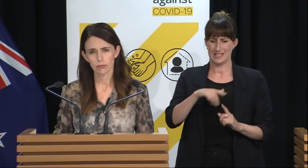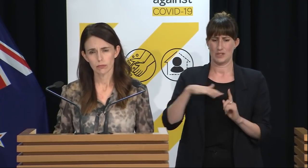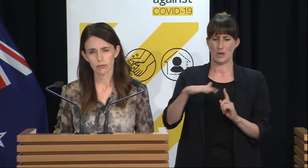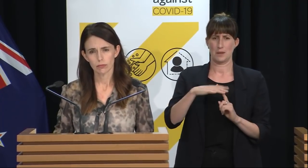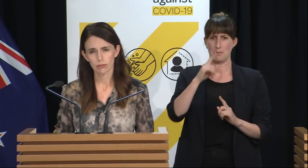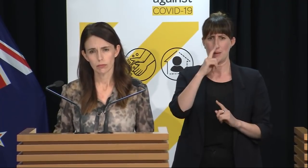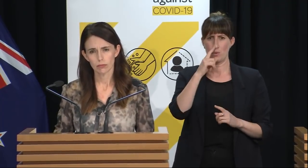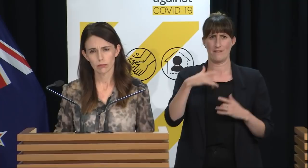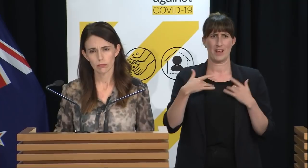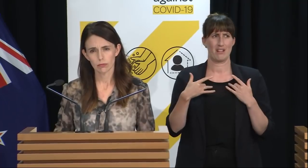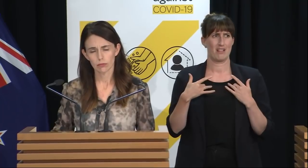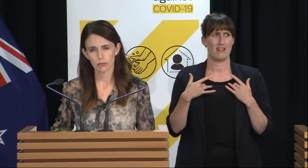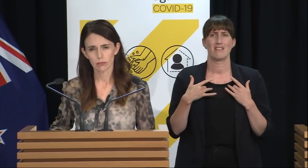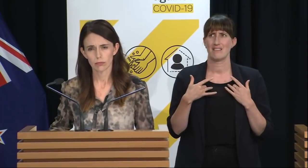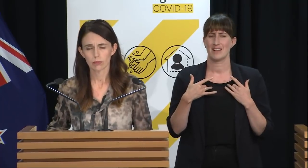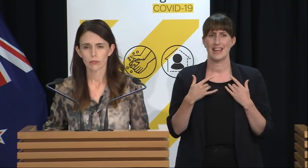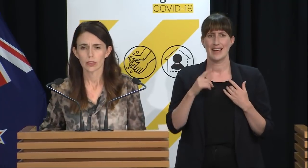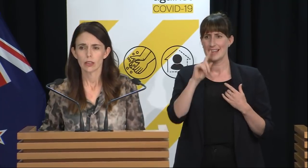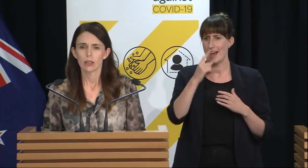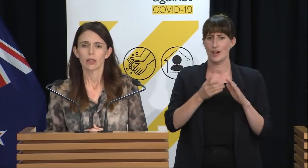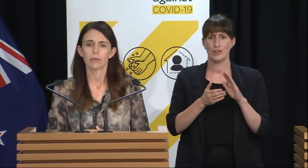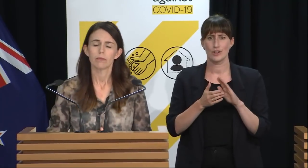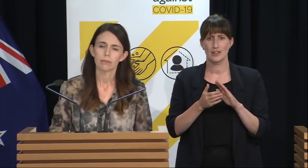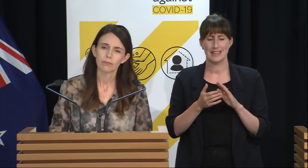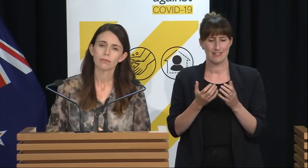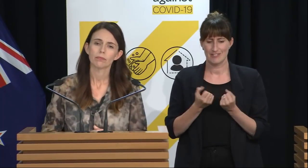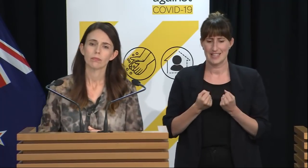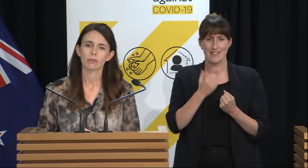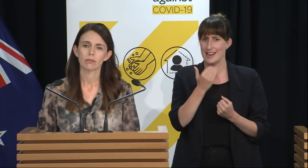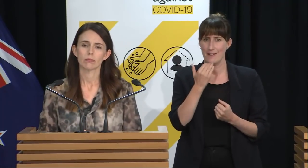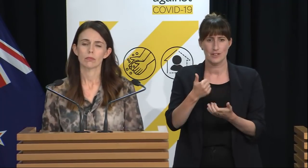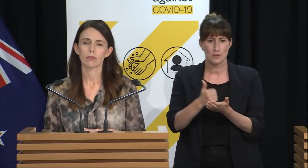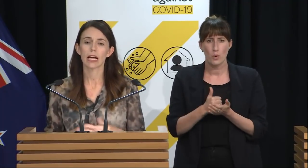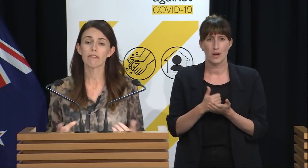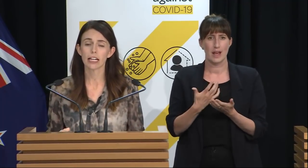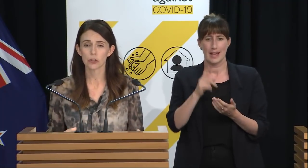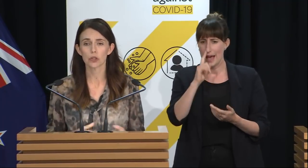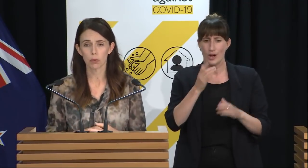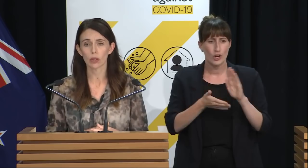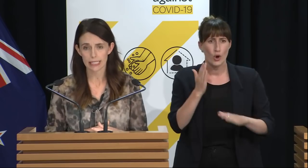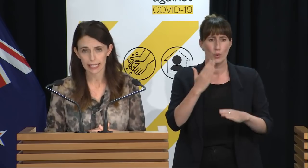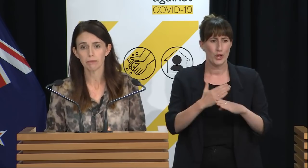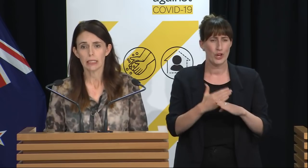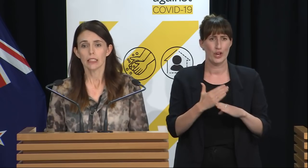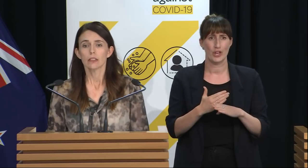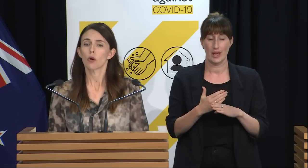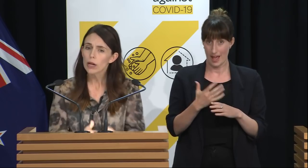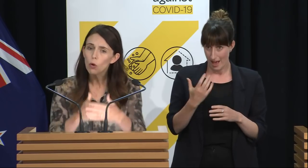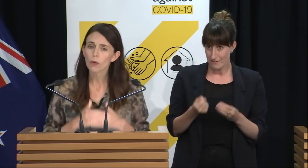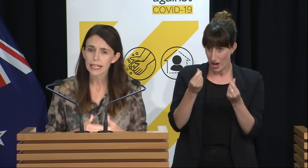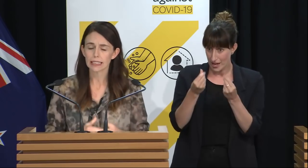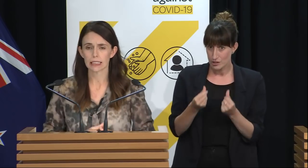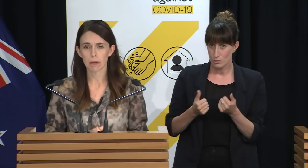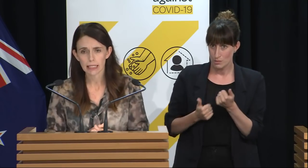feel like they can stay home. They're going to jobs, they're going out and about. Do they need more financial support from the government? That financial support is there. So